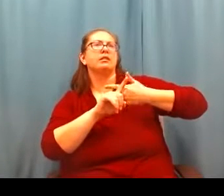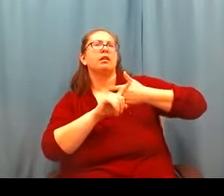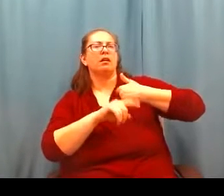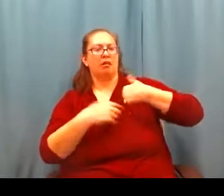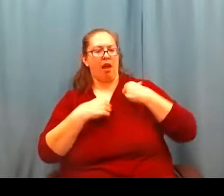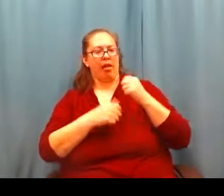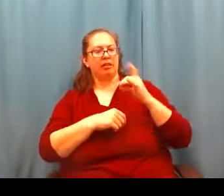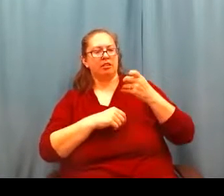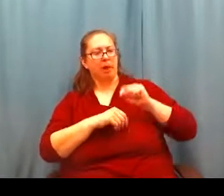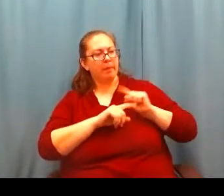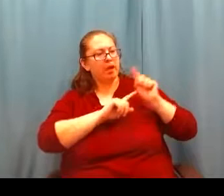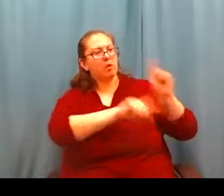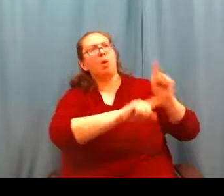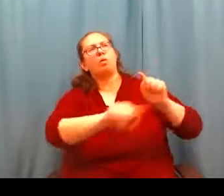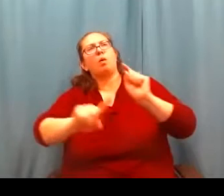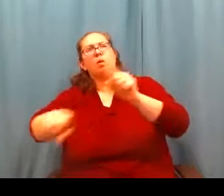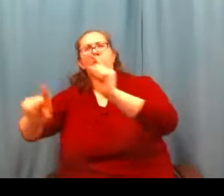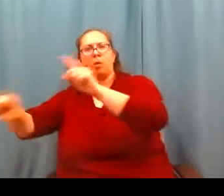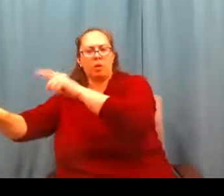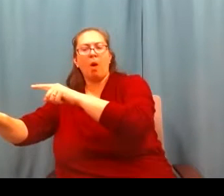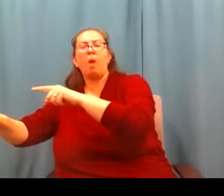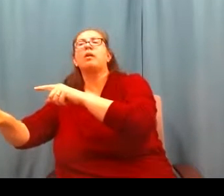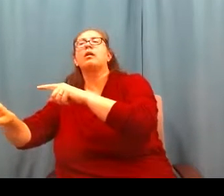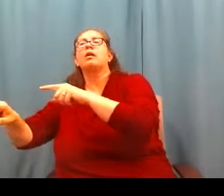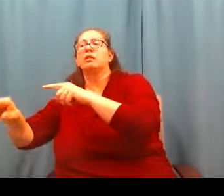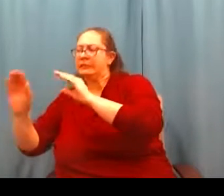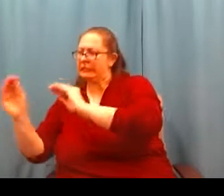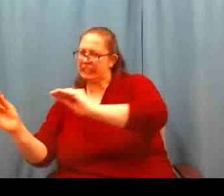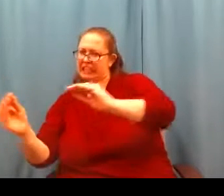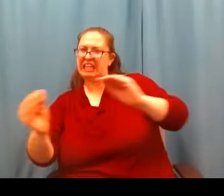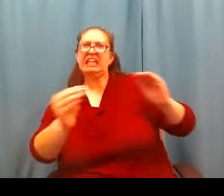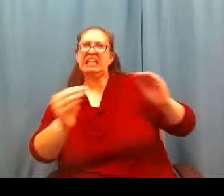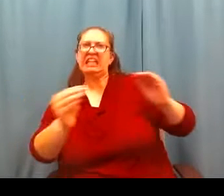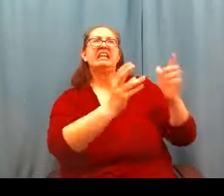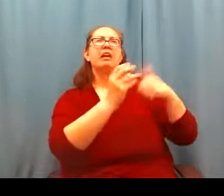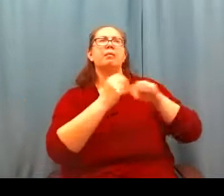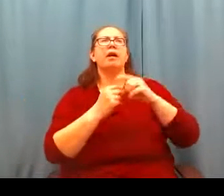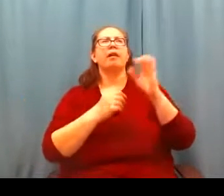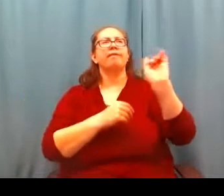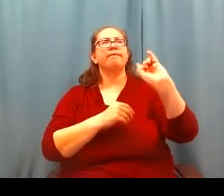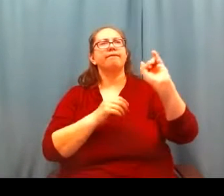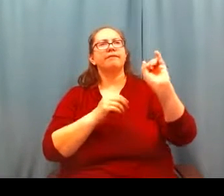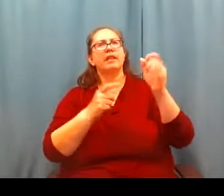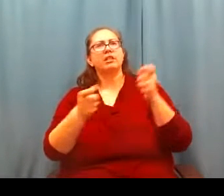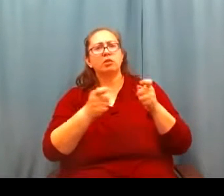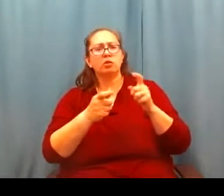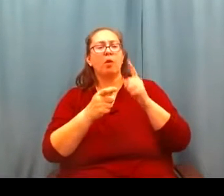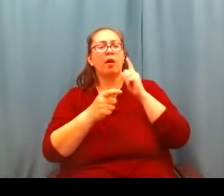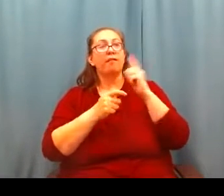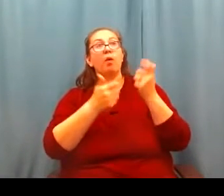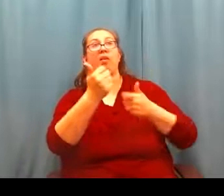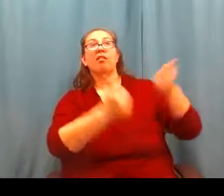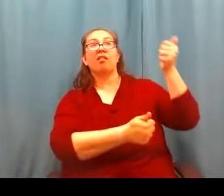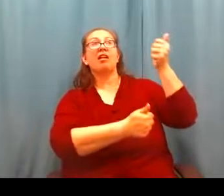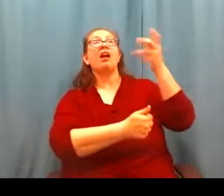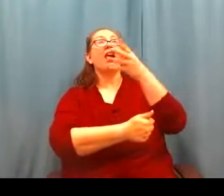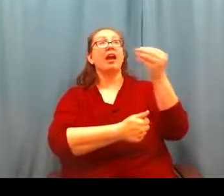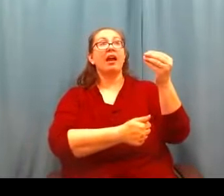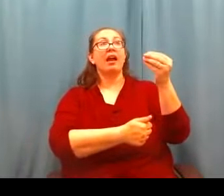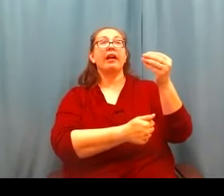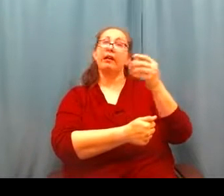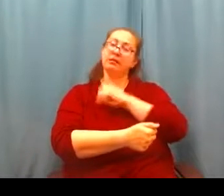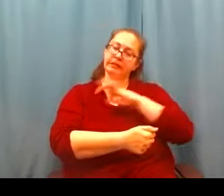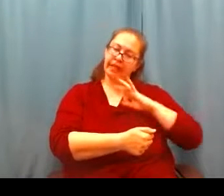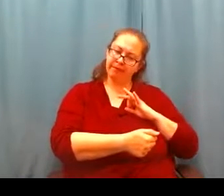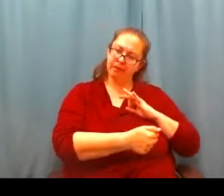long-term care facilities to provide infection control education for administrators and their staff, because the